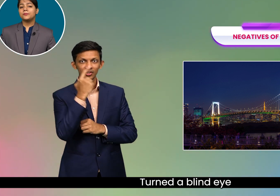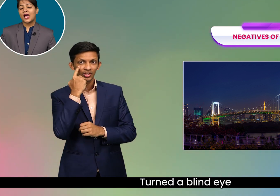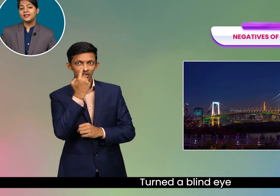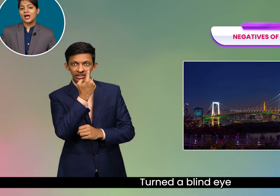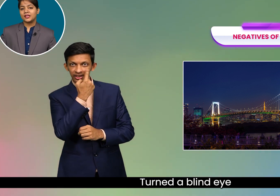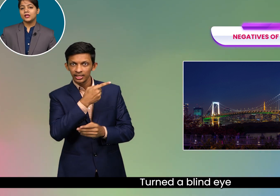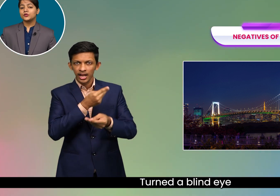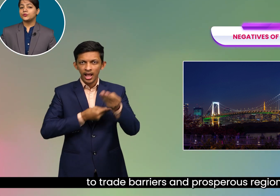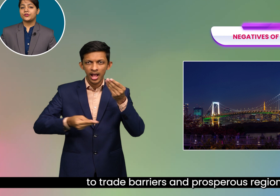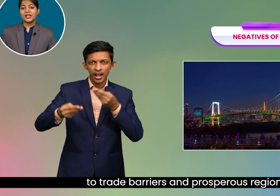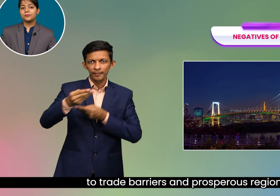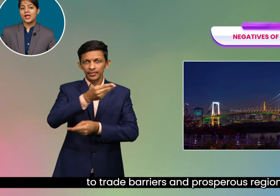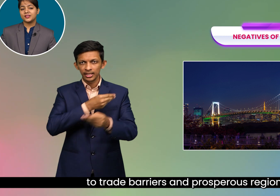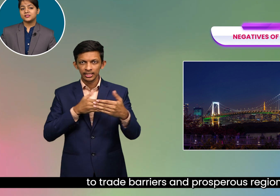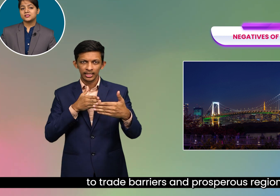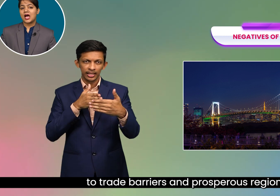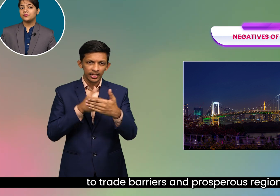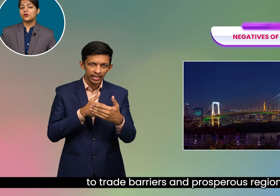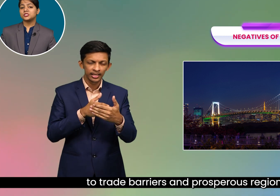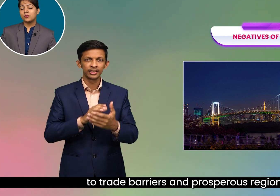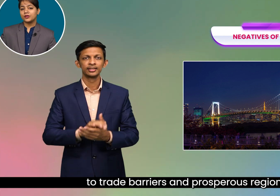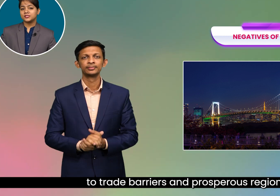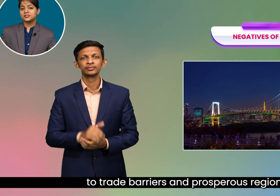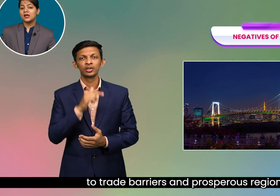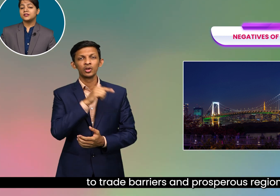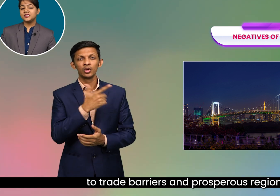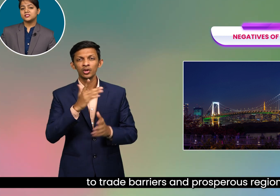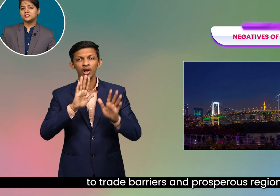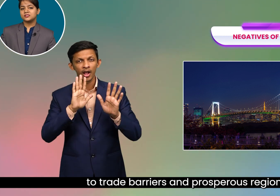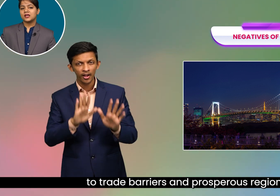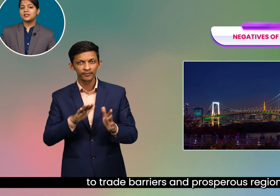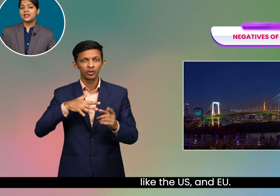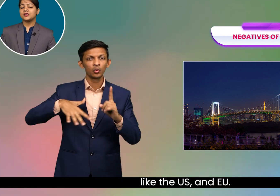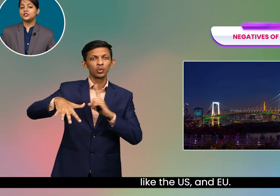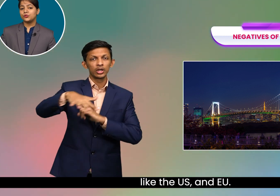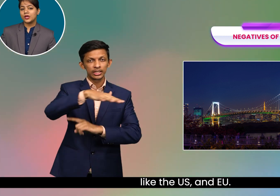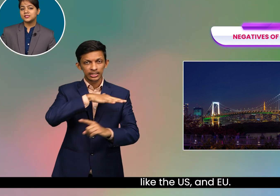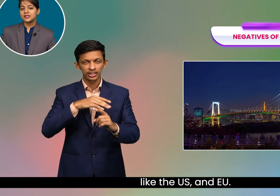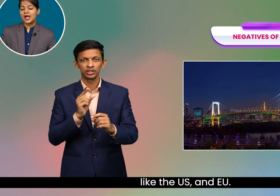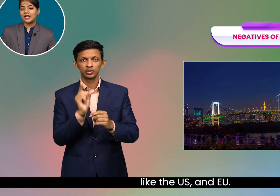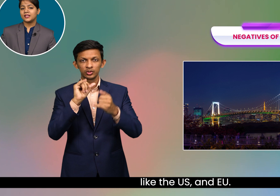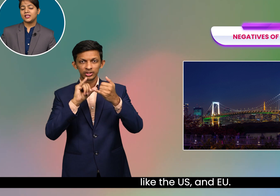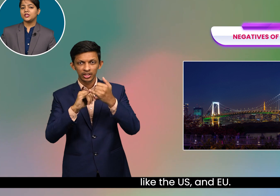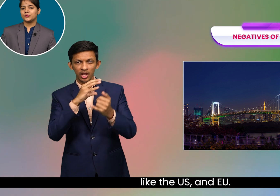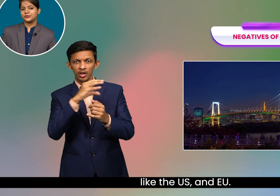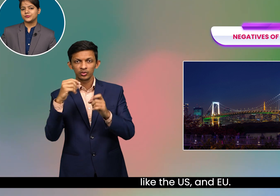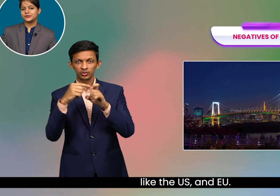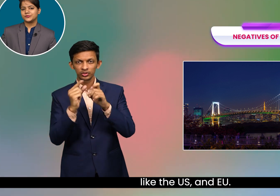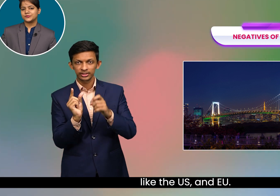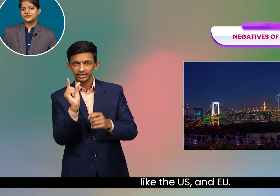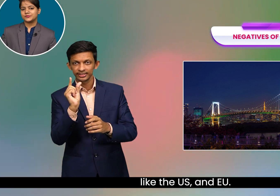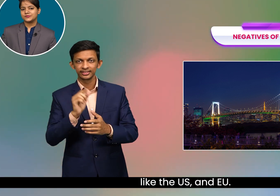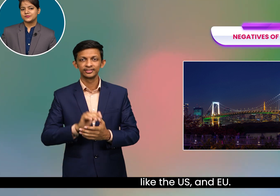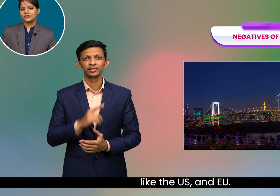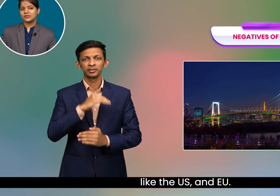Turned a blind eye to trade barriers and prosperous regions like the US and EU.